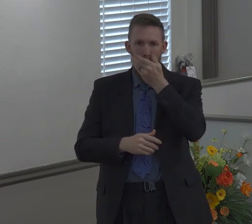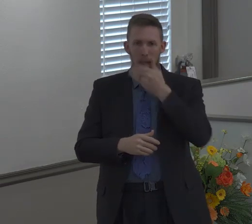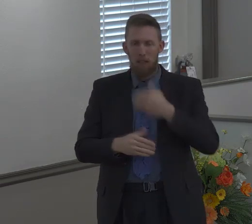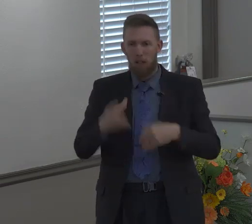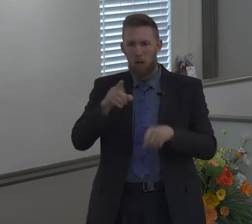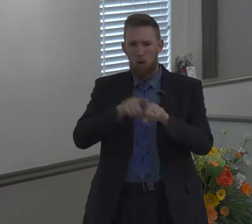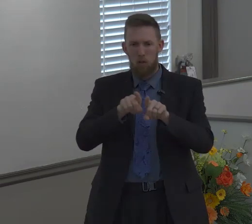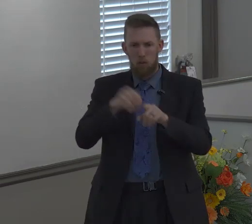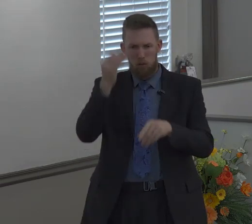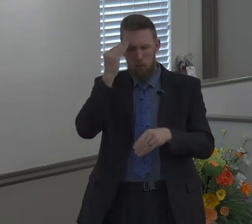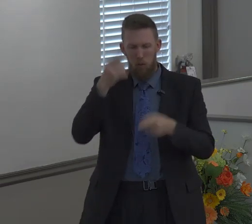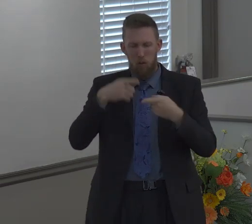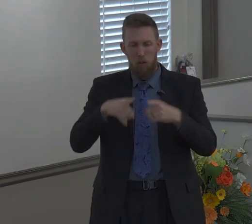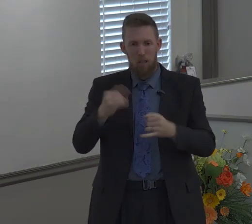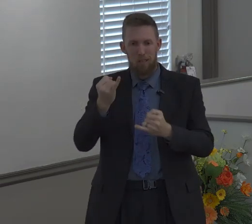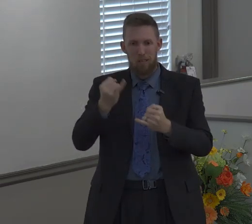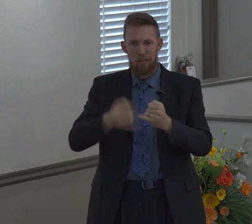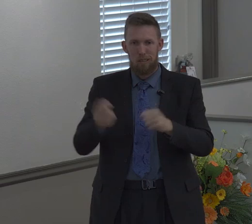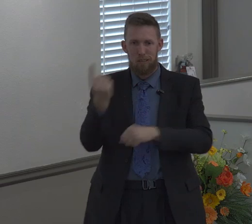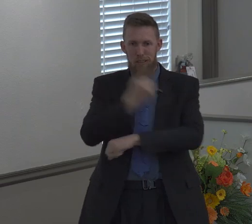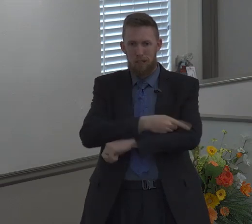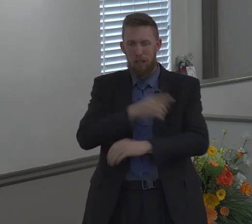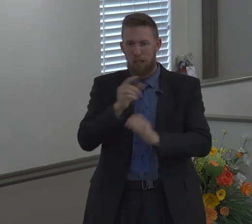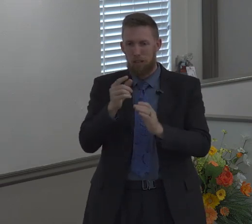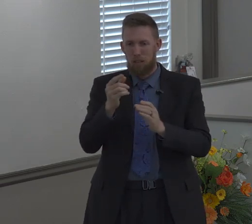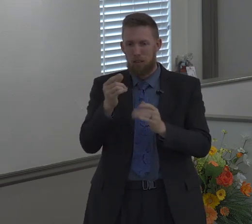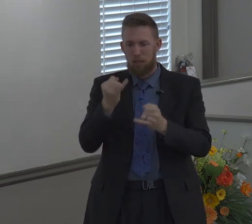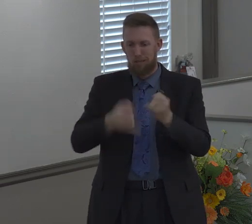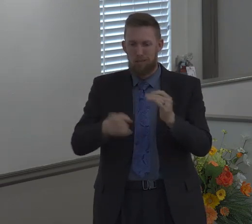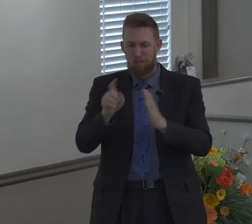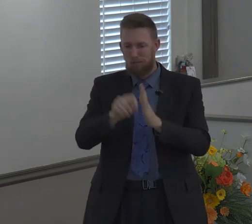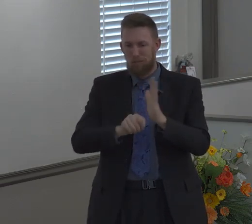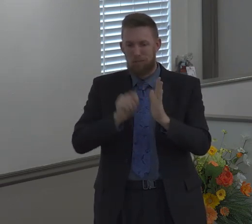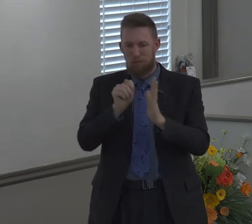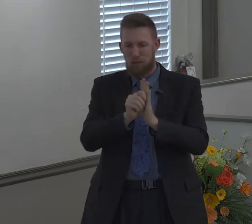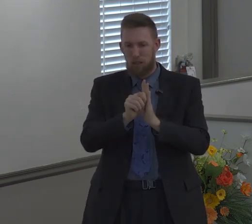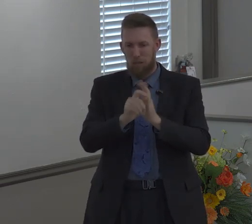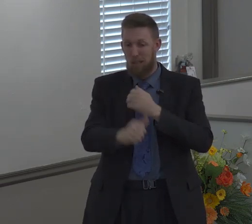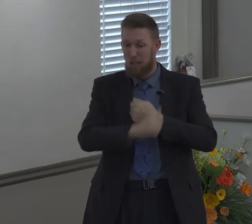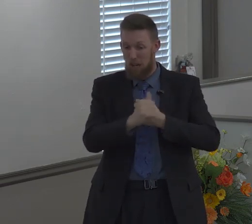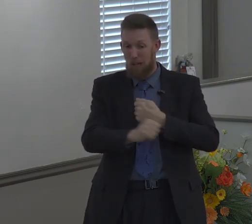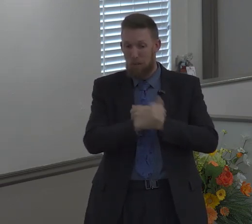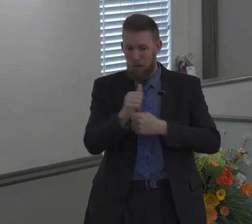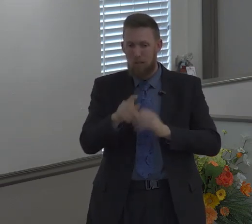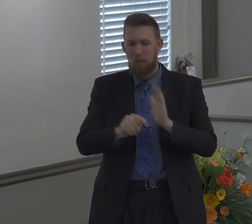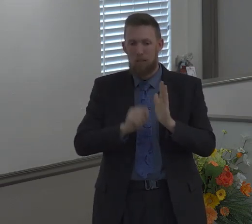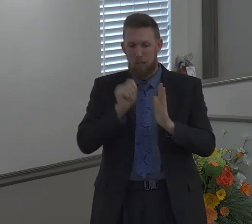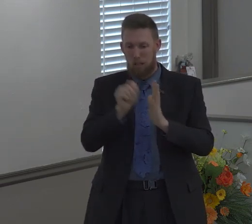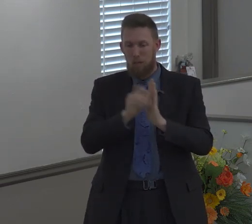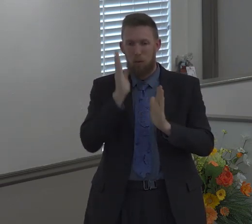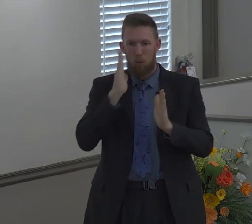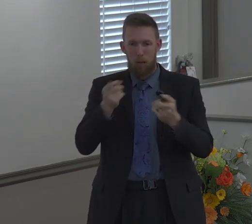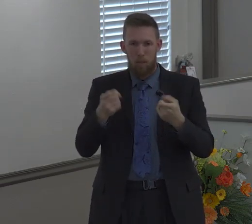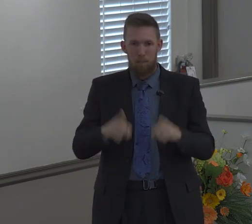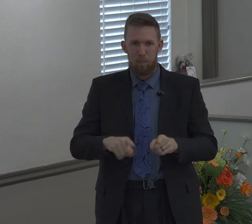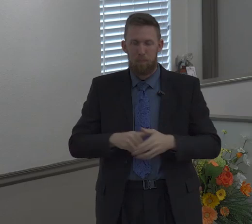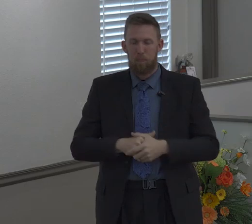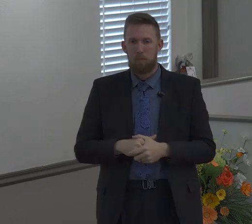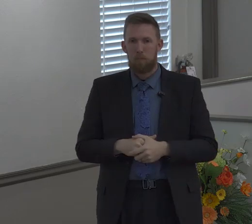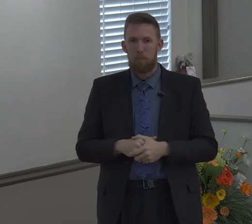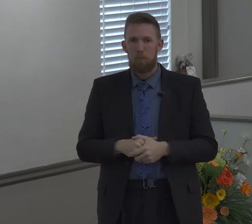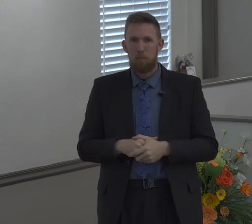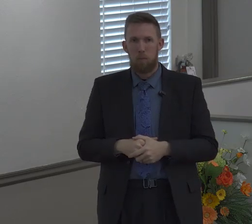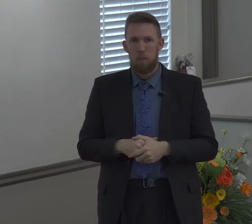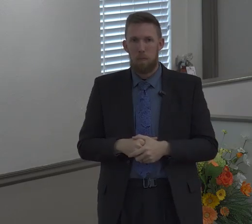the last days, perilous times shall come. Beloved, if you read